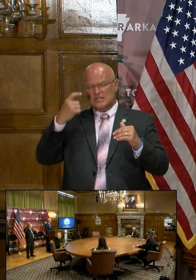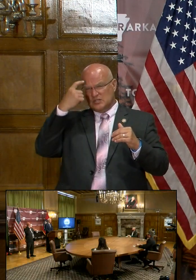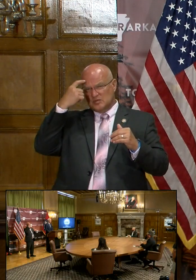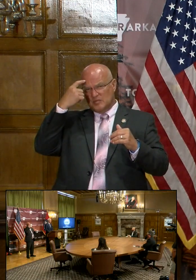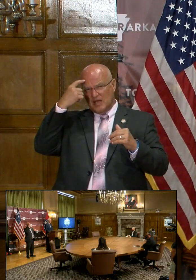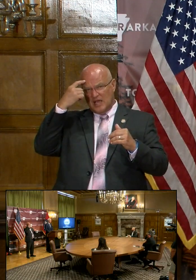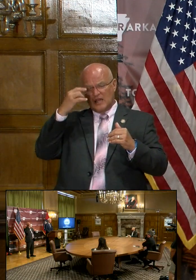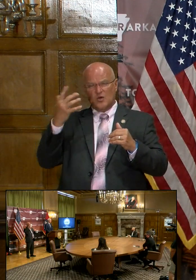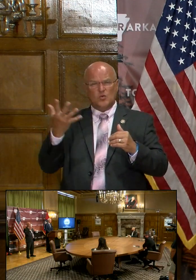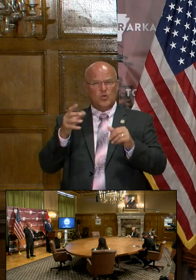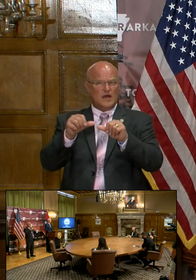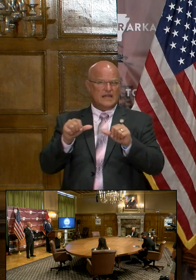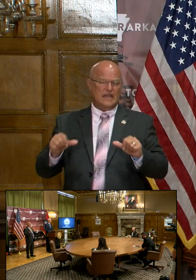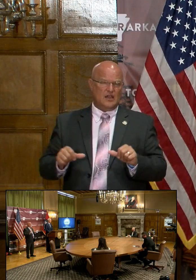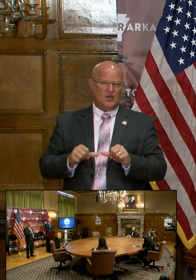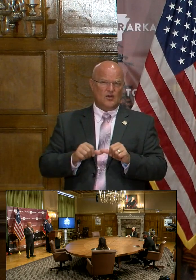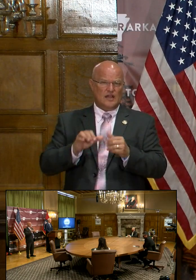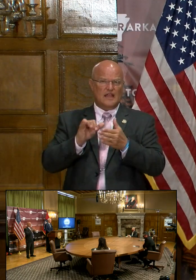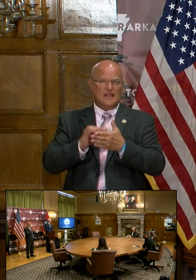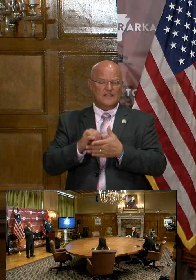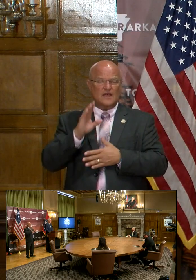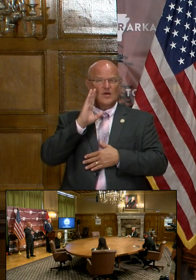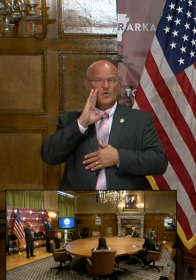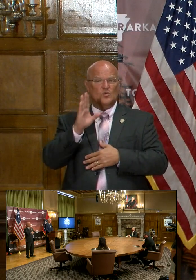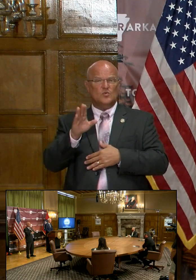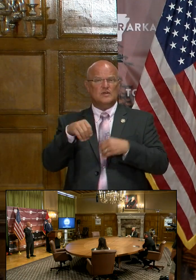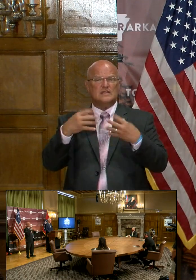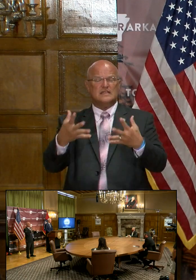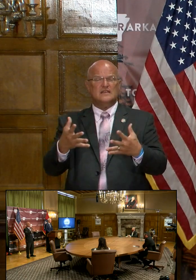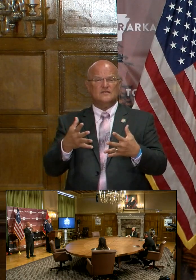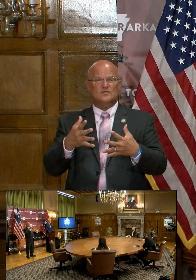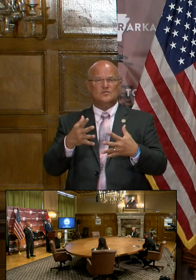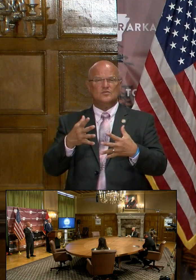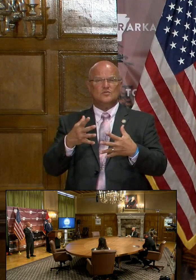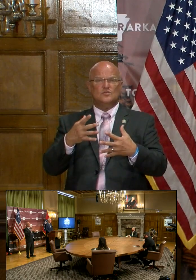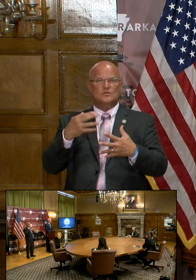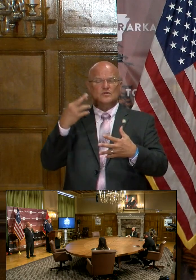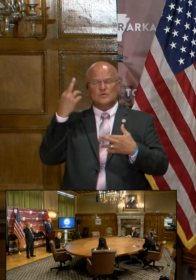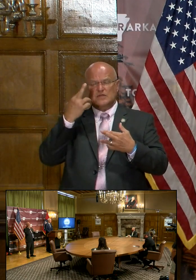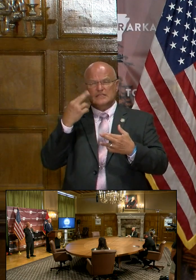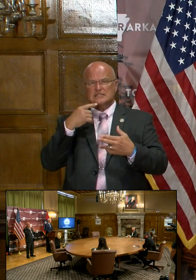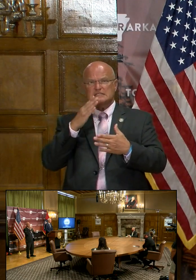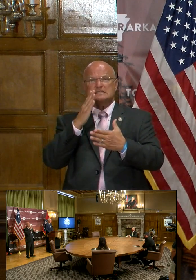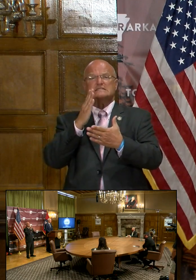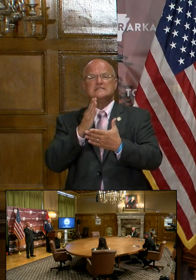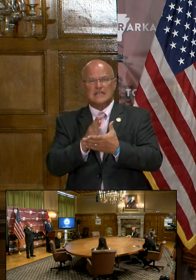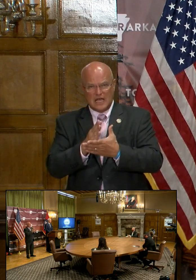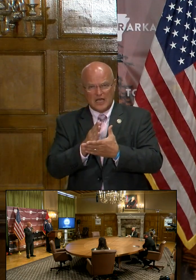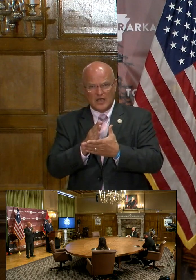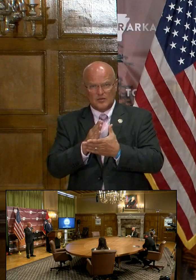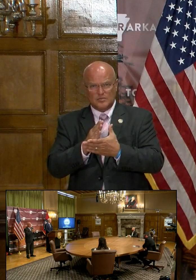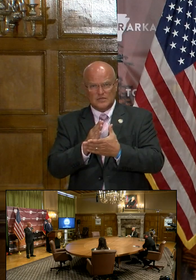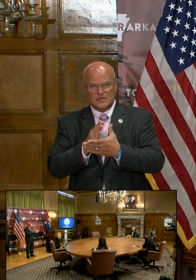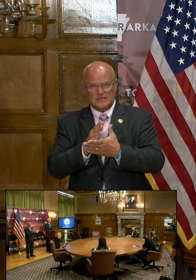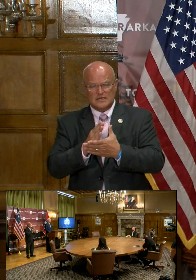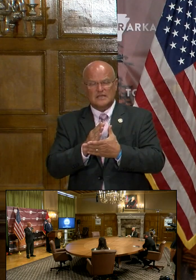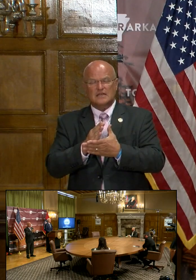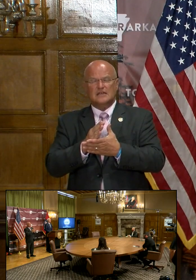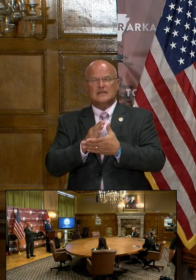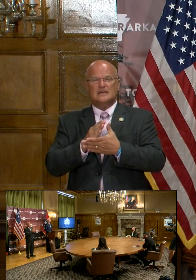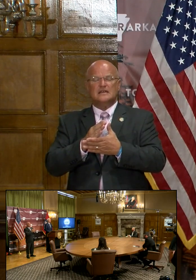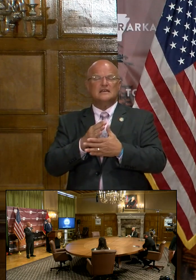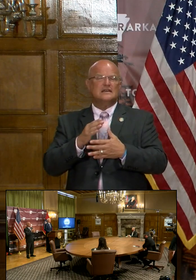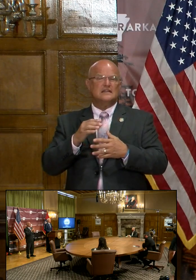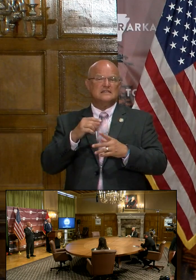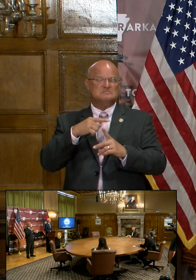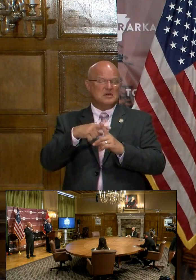and I guess in what area, that would give you pause about going forward with things as planned? Is there a specific number when it